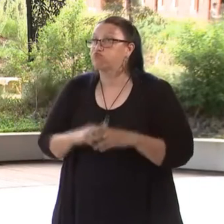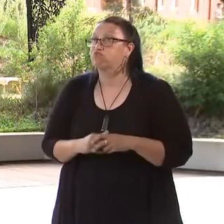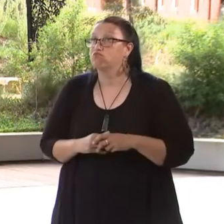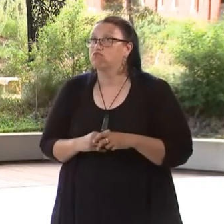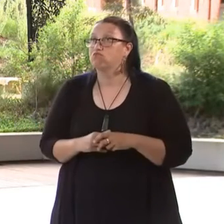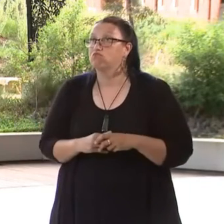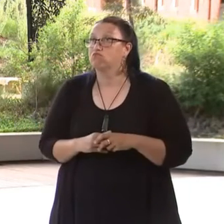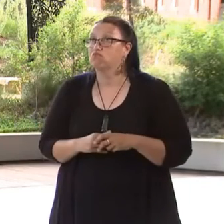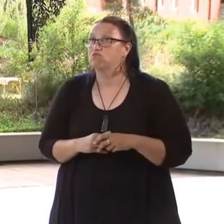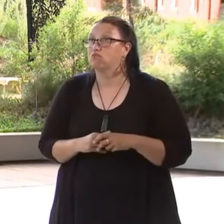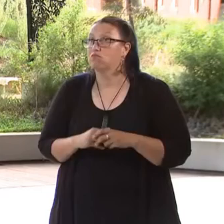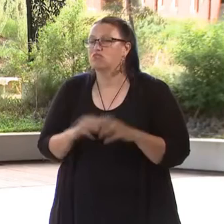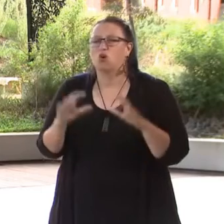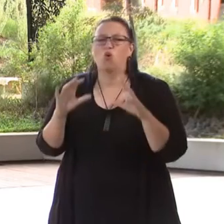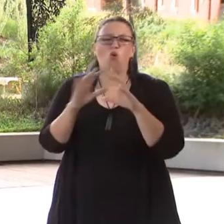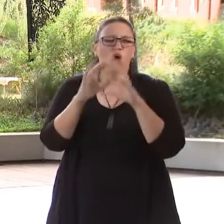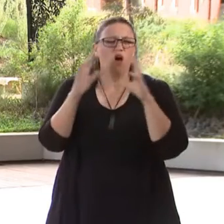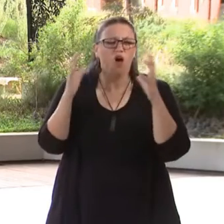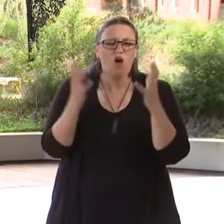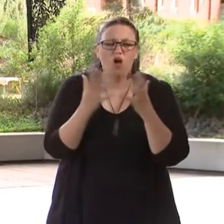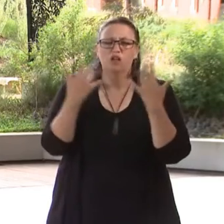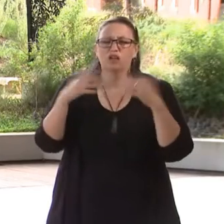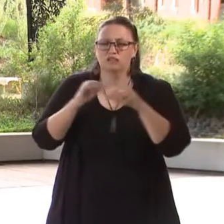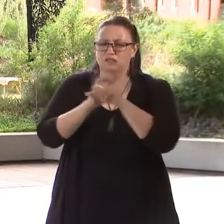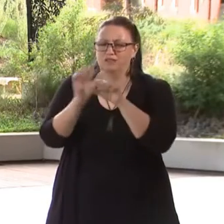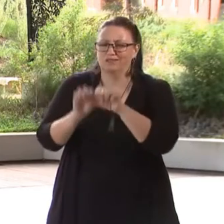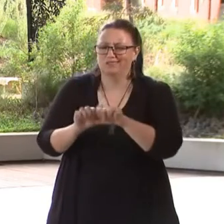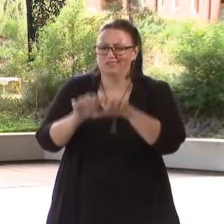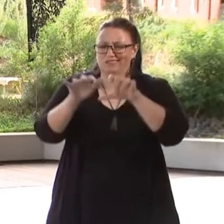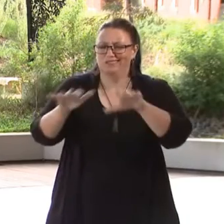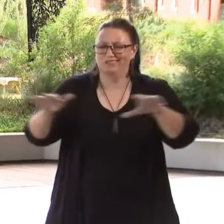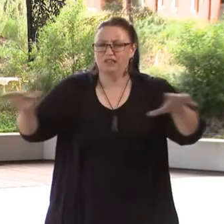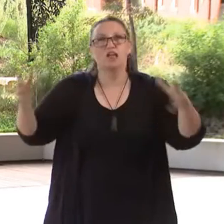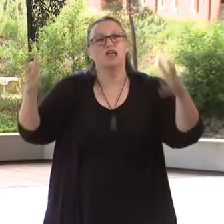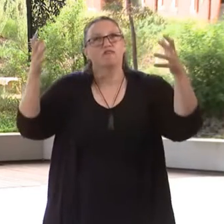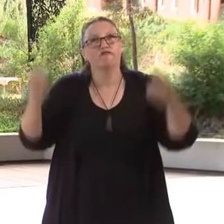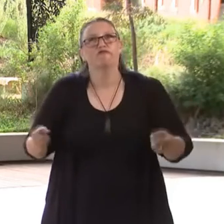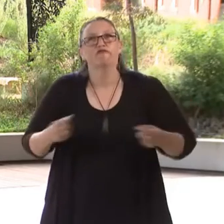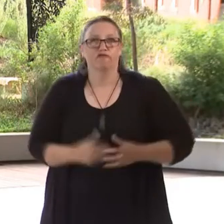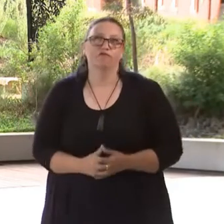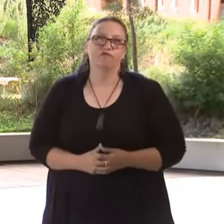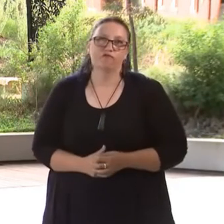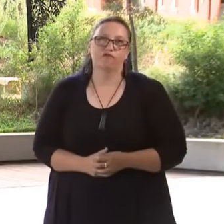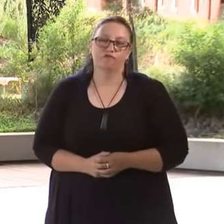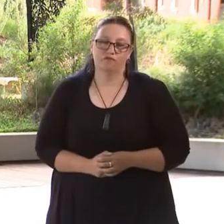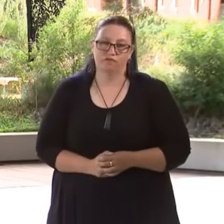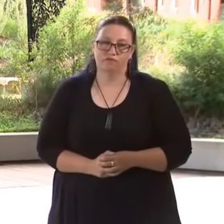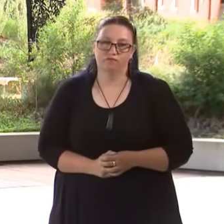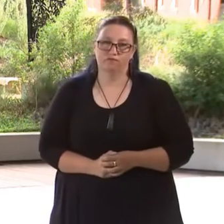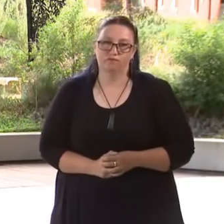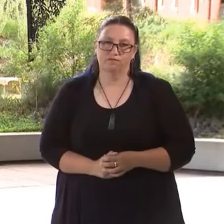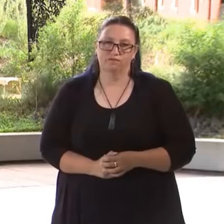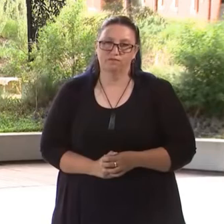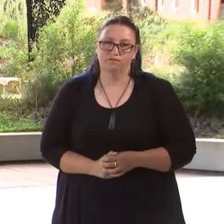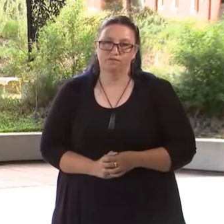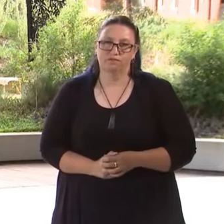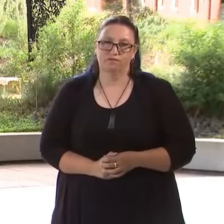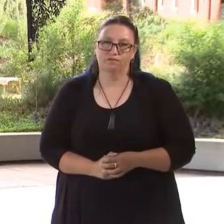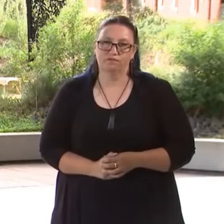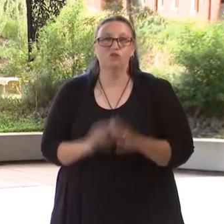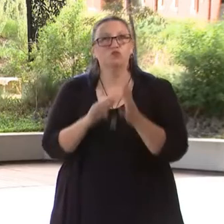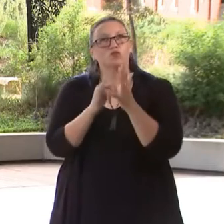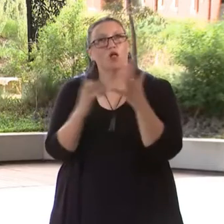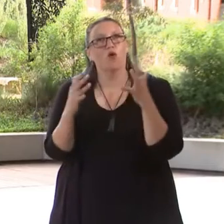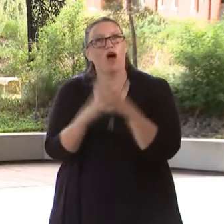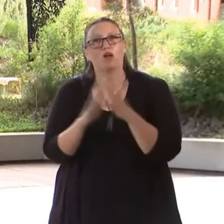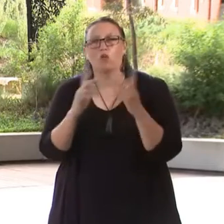in a 100-year pandemic. But the values of our state, the efforts and the sacrifices that people have made to